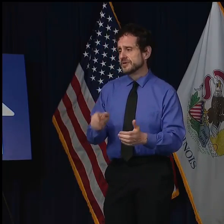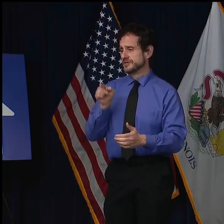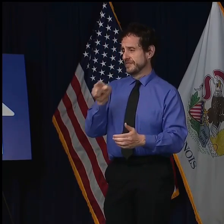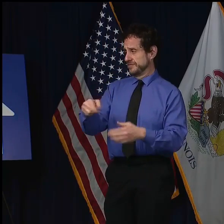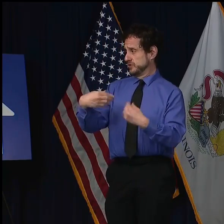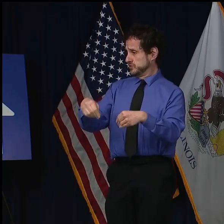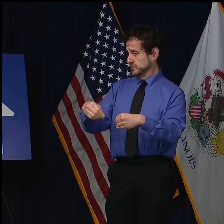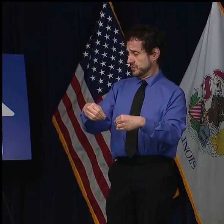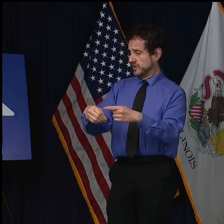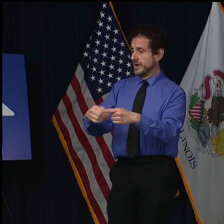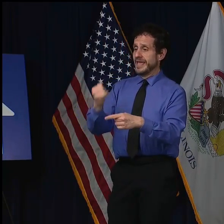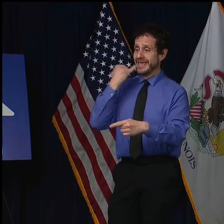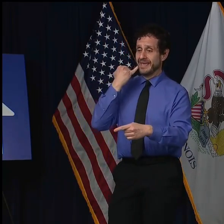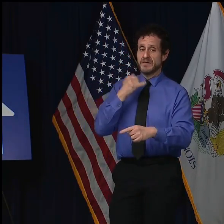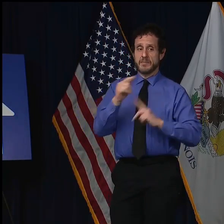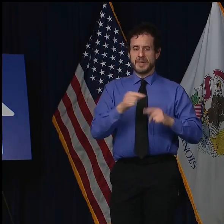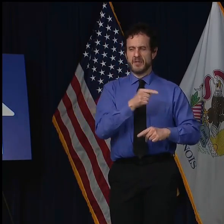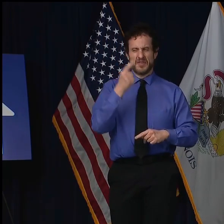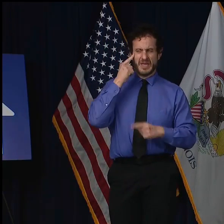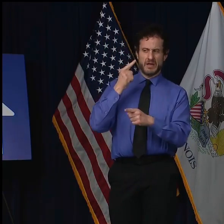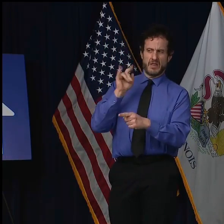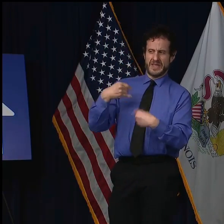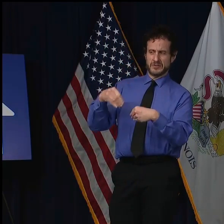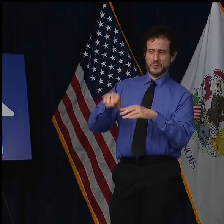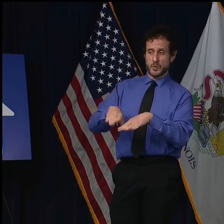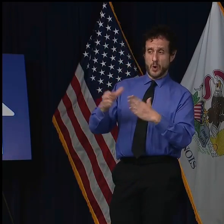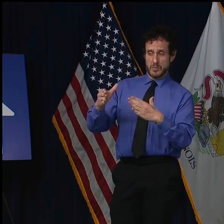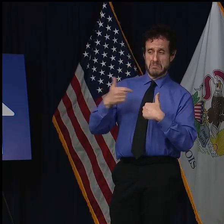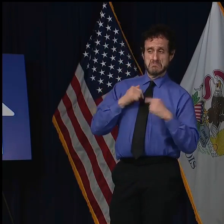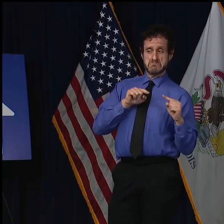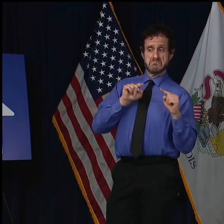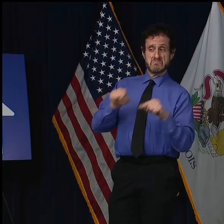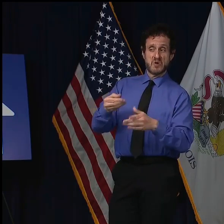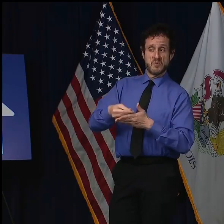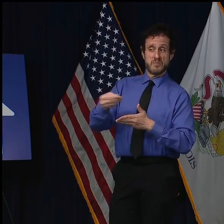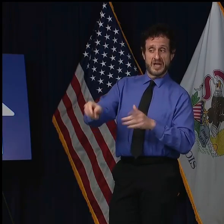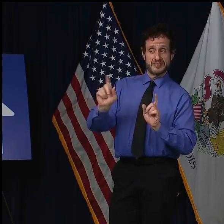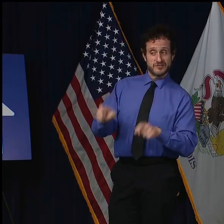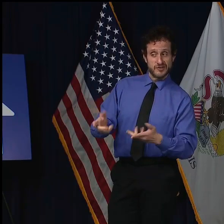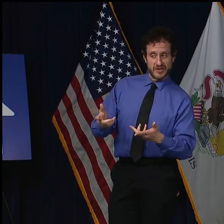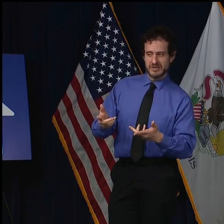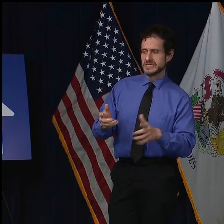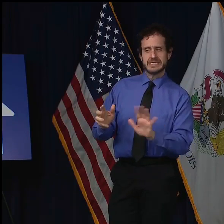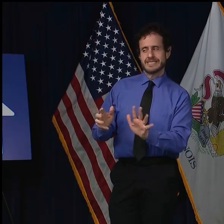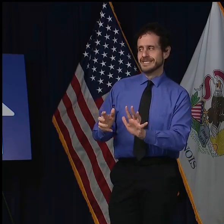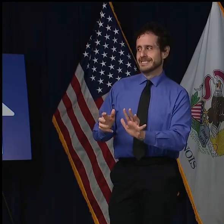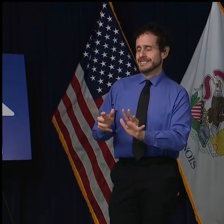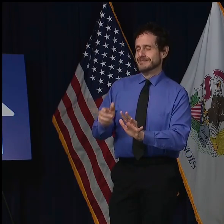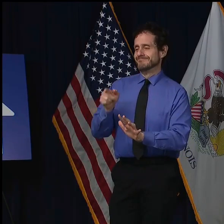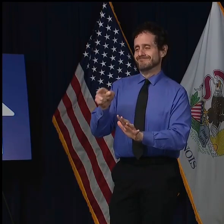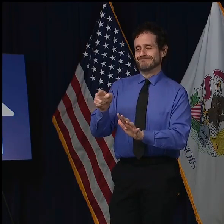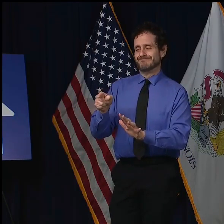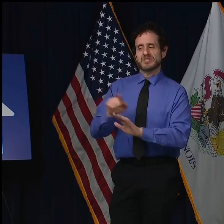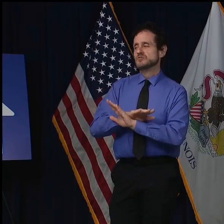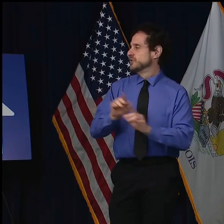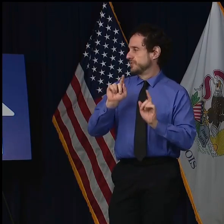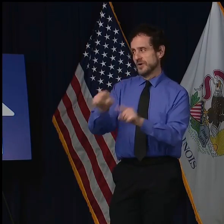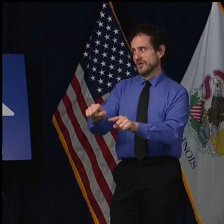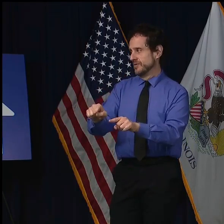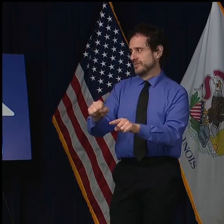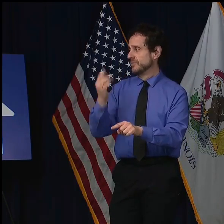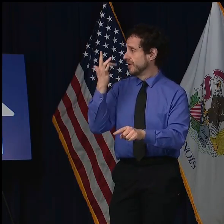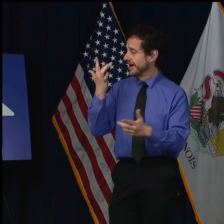the people who might patronize who might be patrons of that store not to do